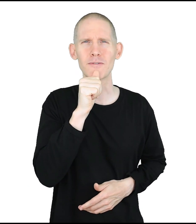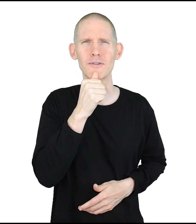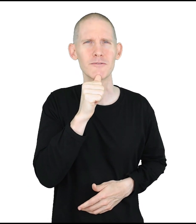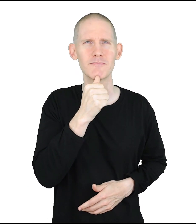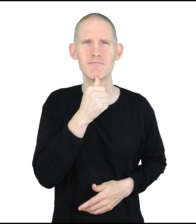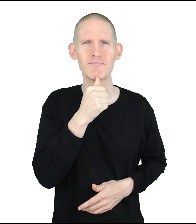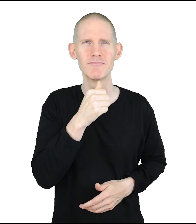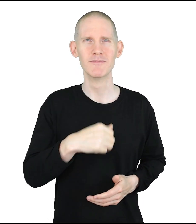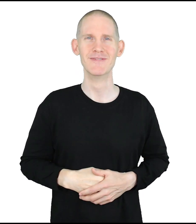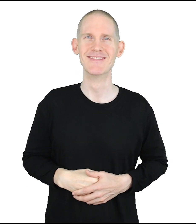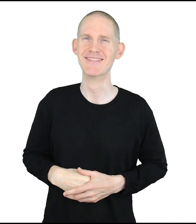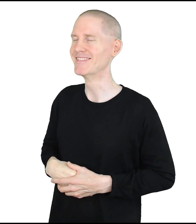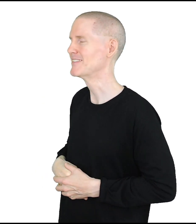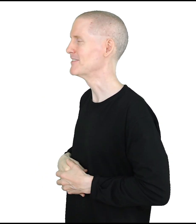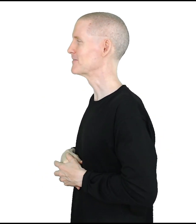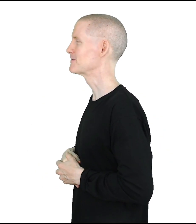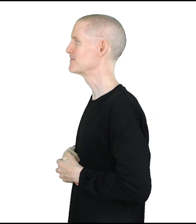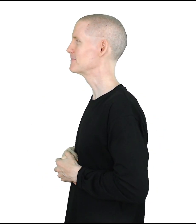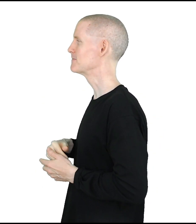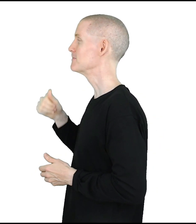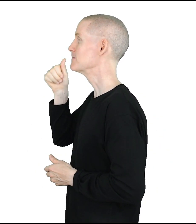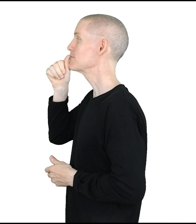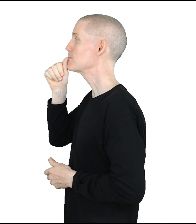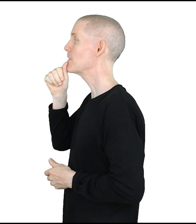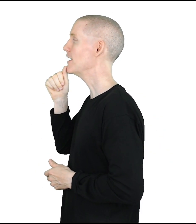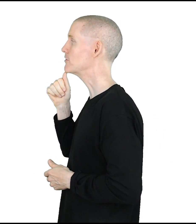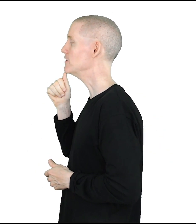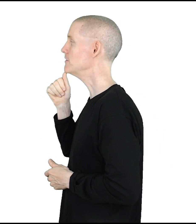Suffer. So all together we have patient,